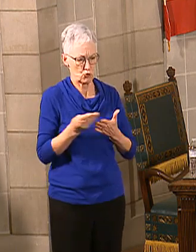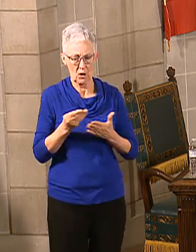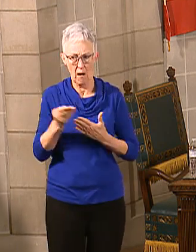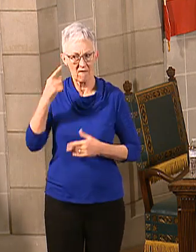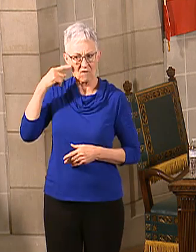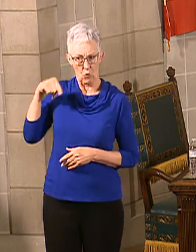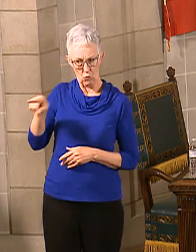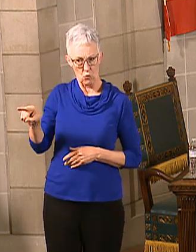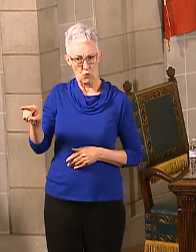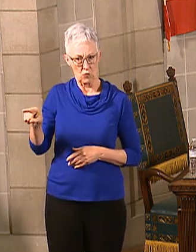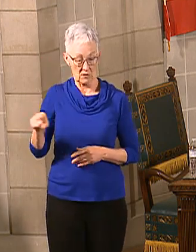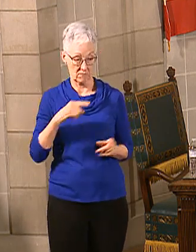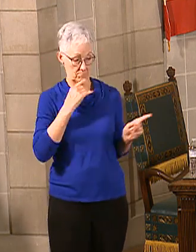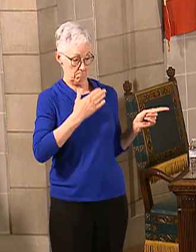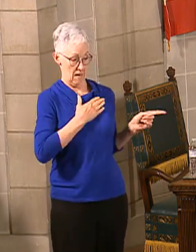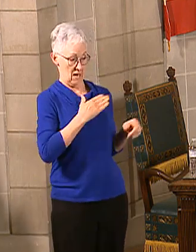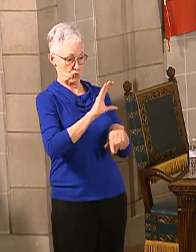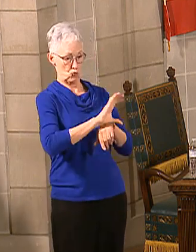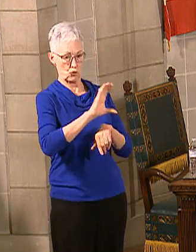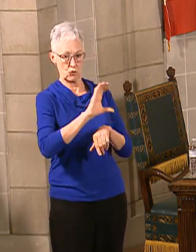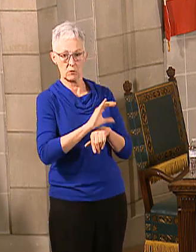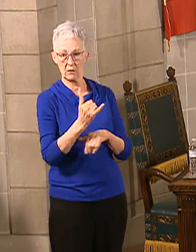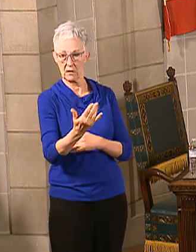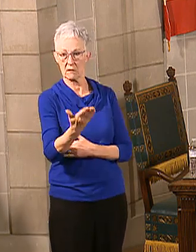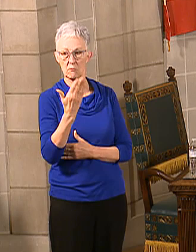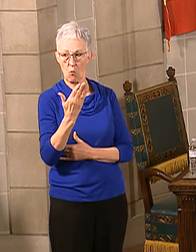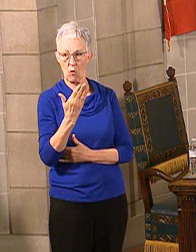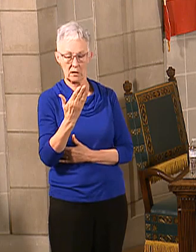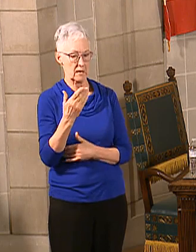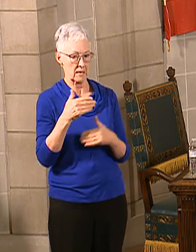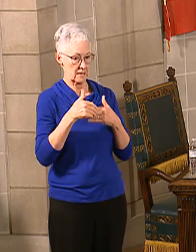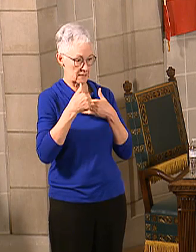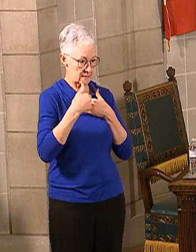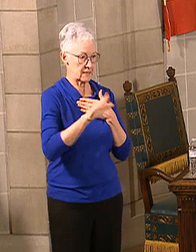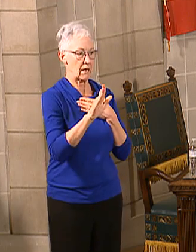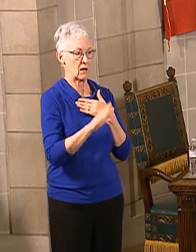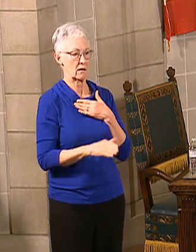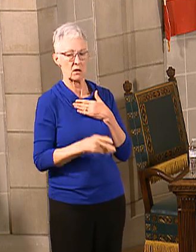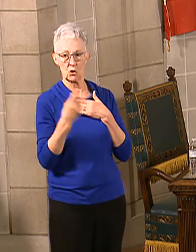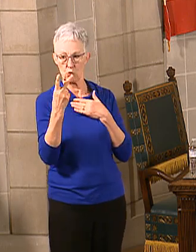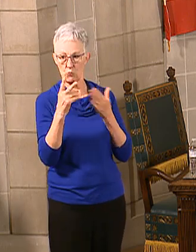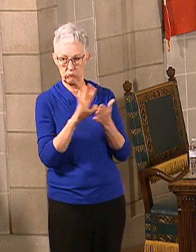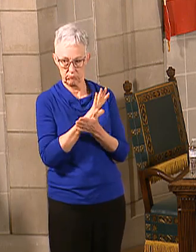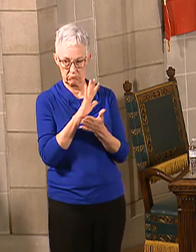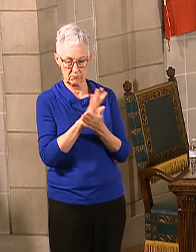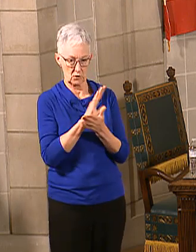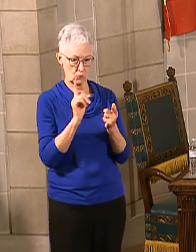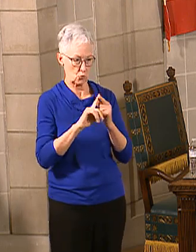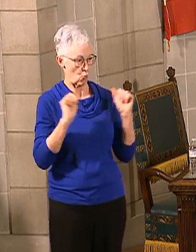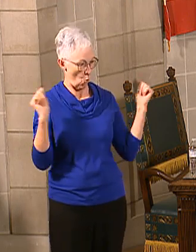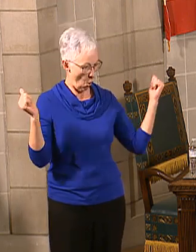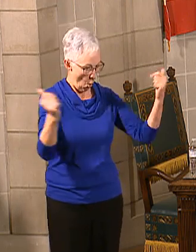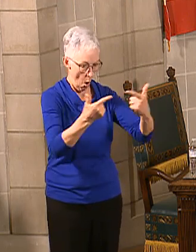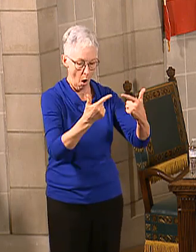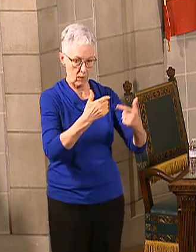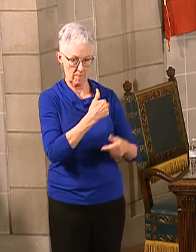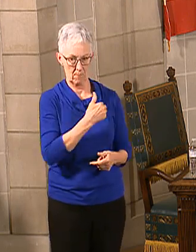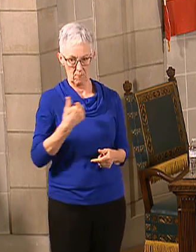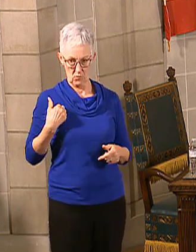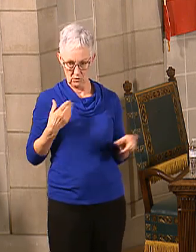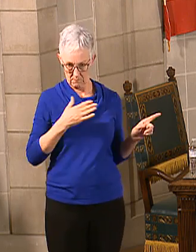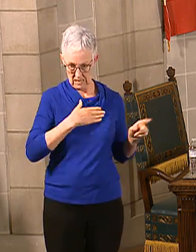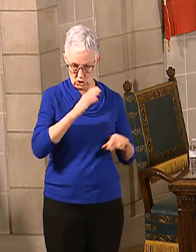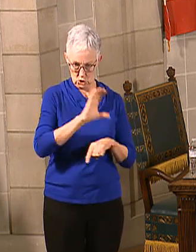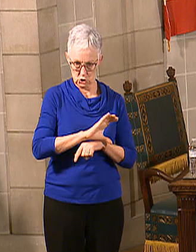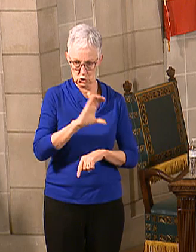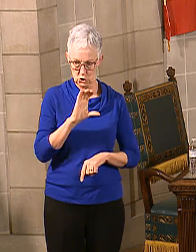forms to the entire delegation. One form was, if you need someone to shop for you, fill this out, we'll